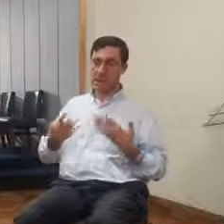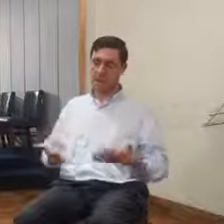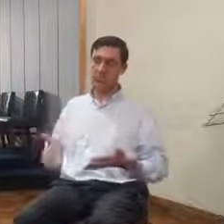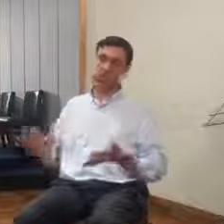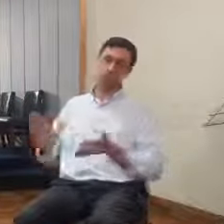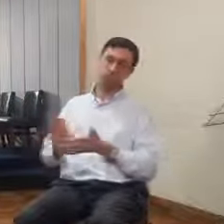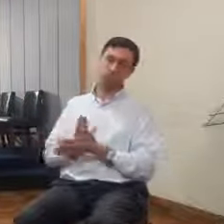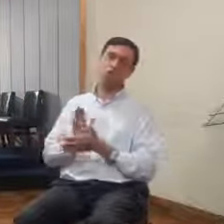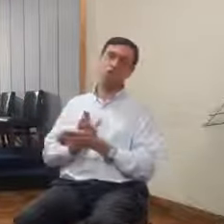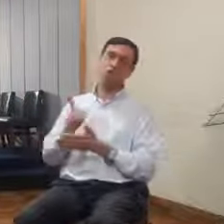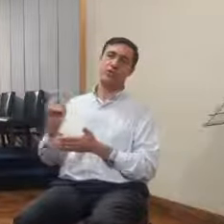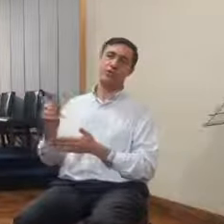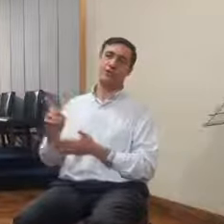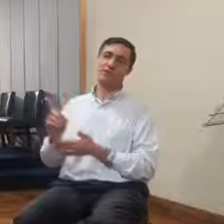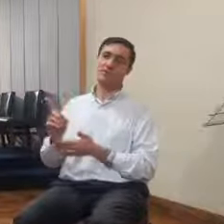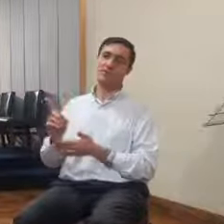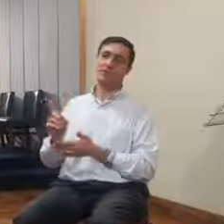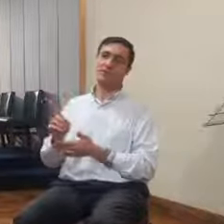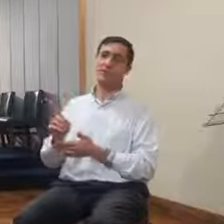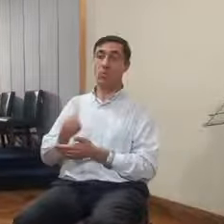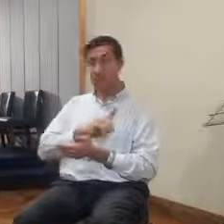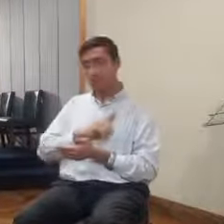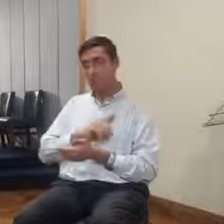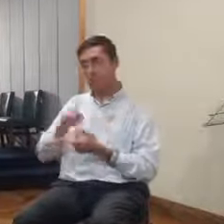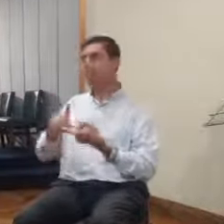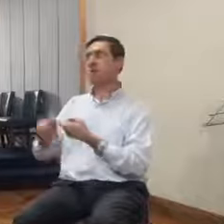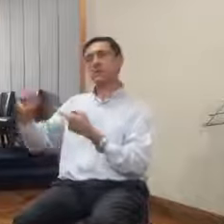trusted in His holy name.